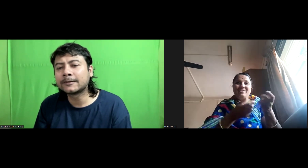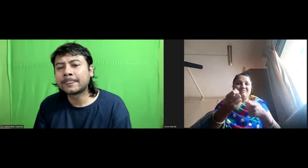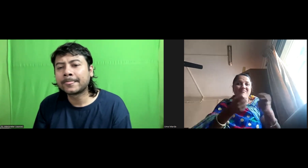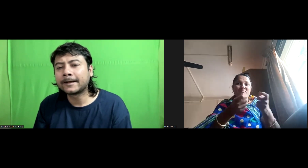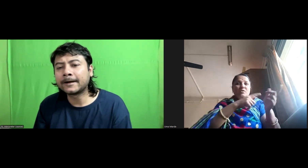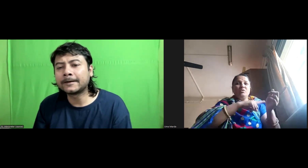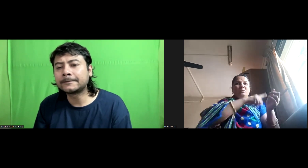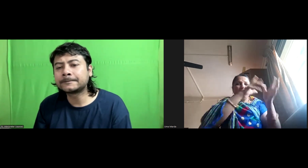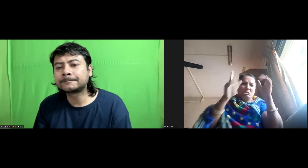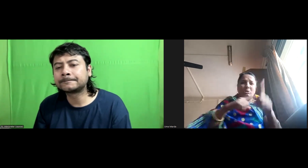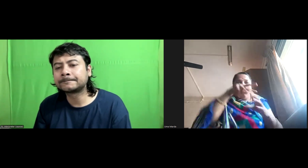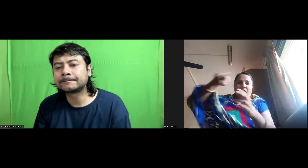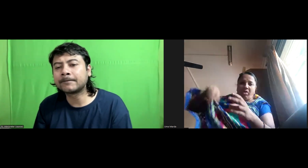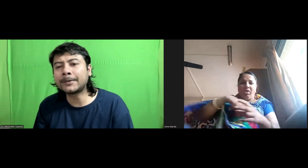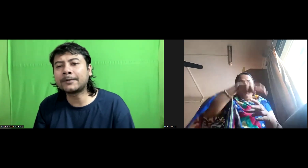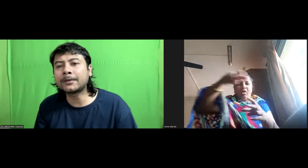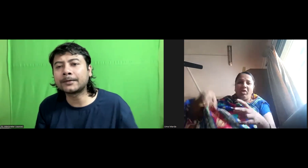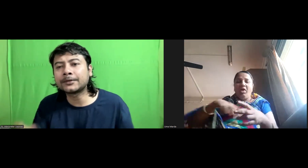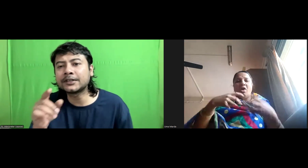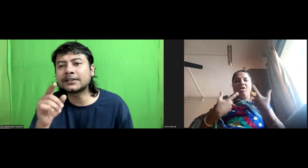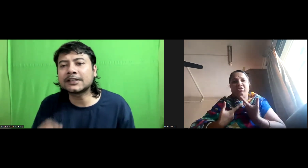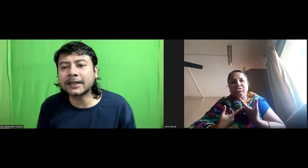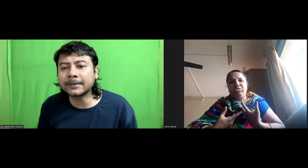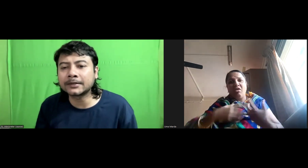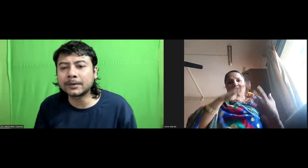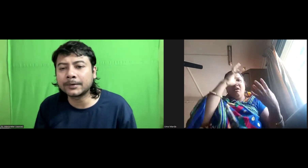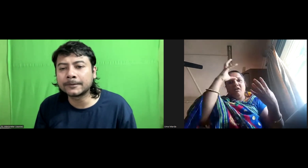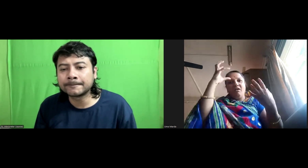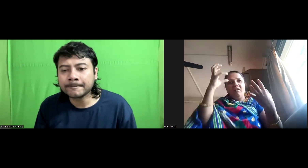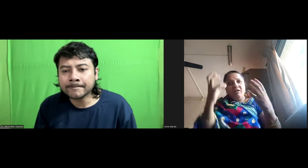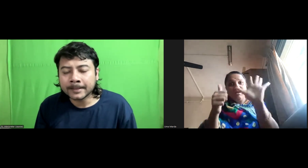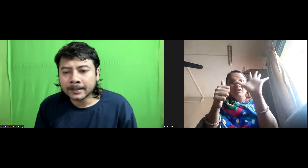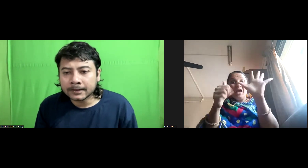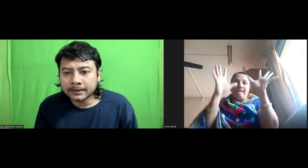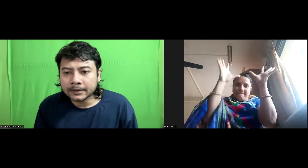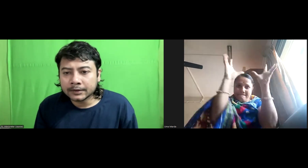Because That is one minute, one after minute. She is still signing, Mataji. One minute.